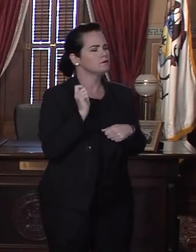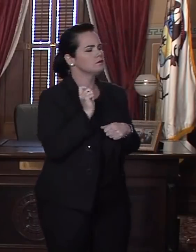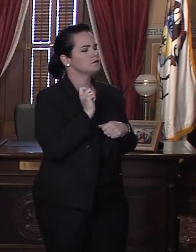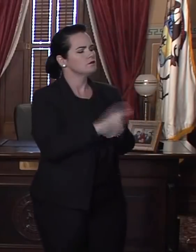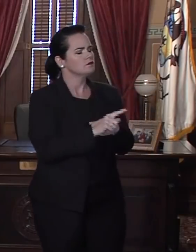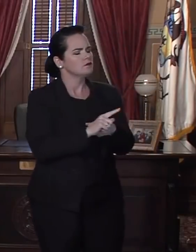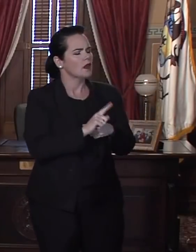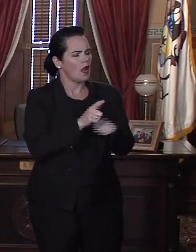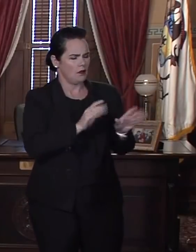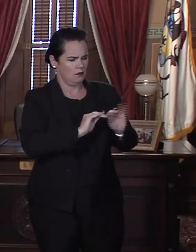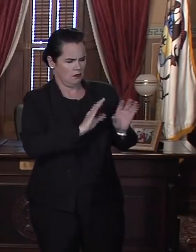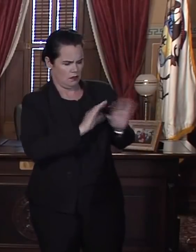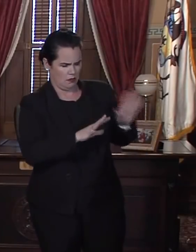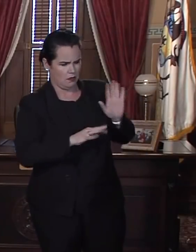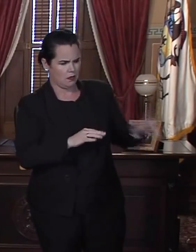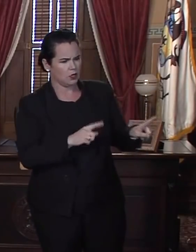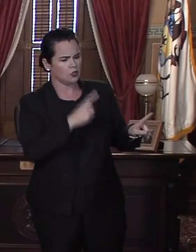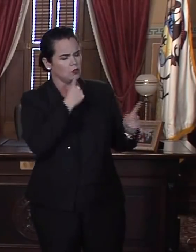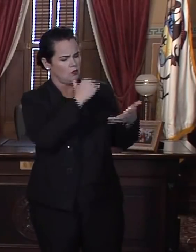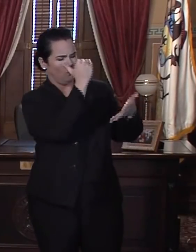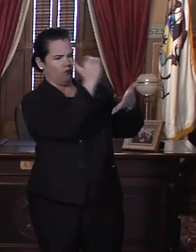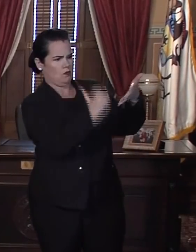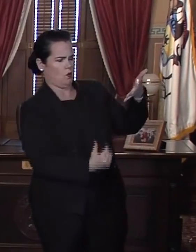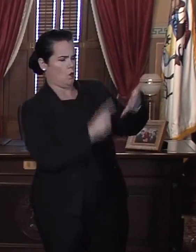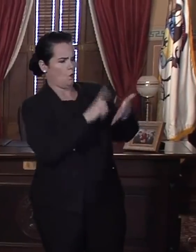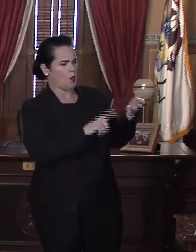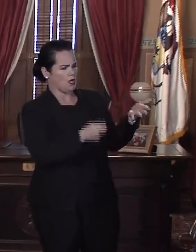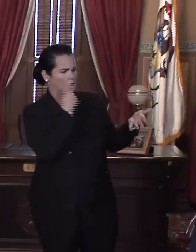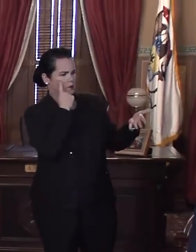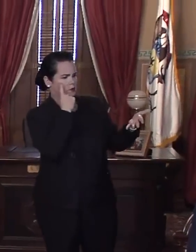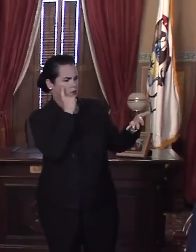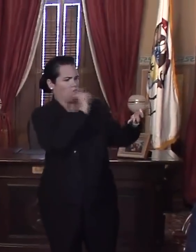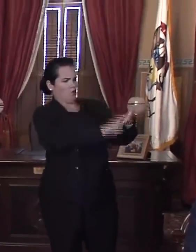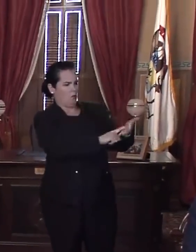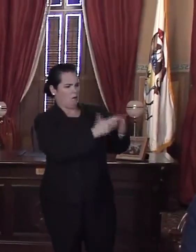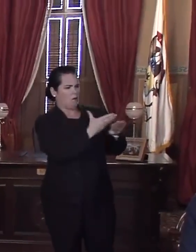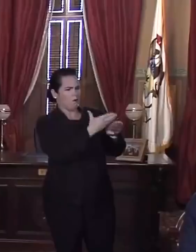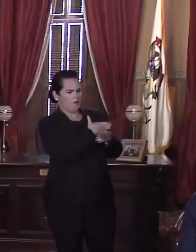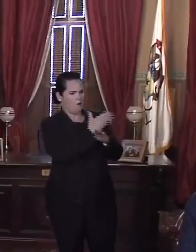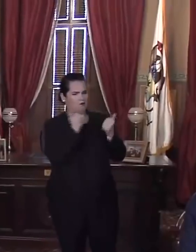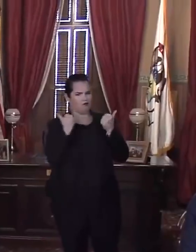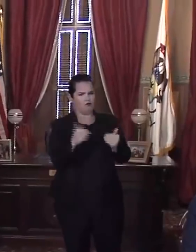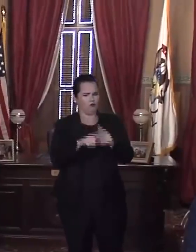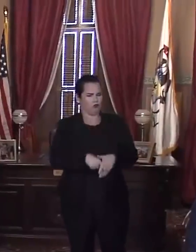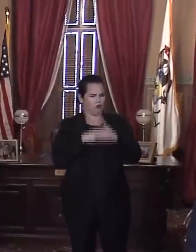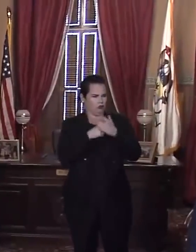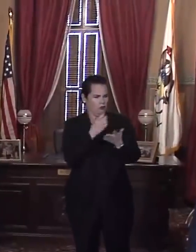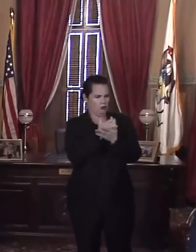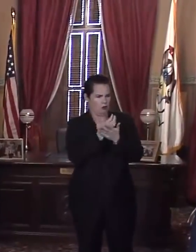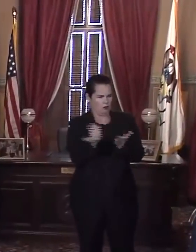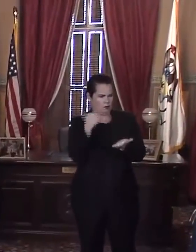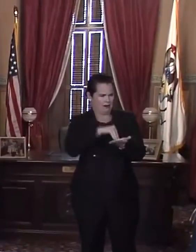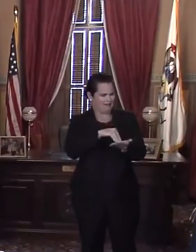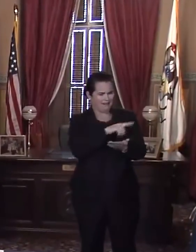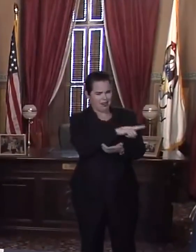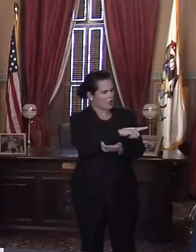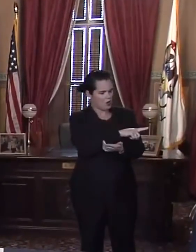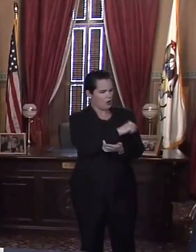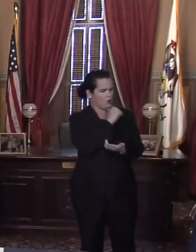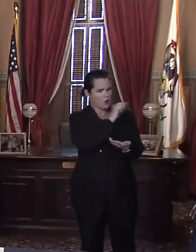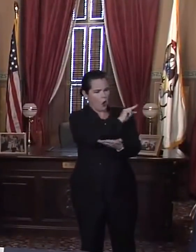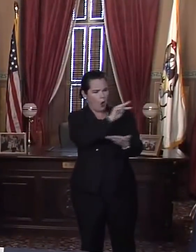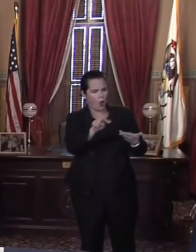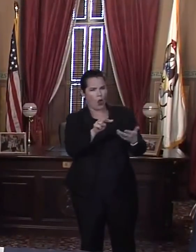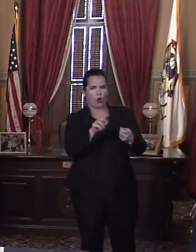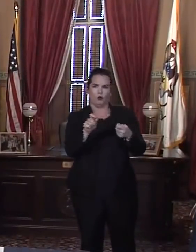be clear, you listed out the criteria you need to see before you start reengaging the economy. So you're not necessarily looking at when we